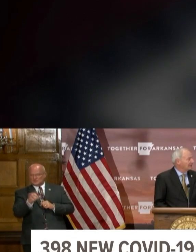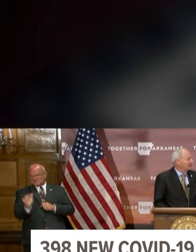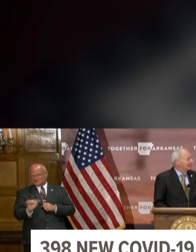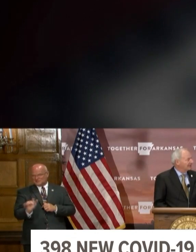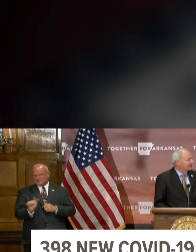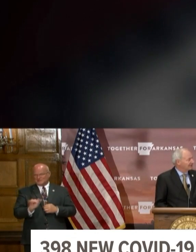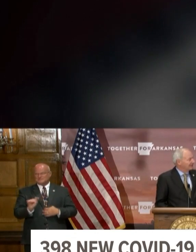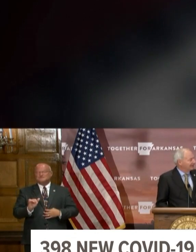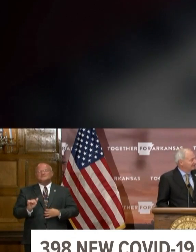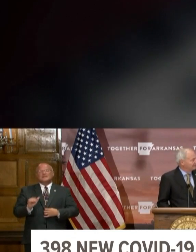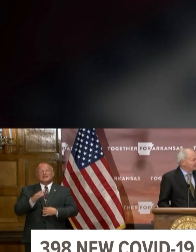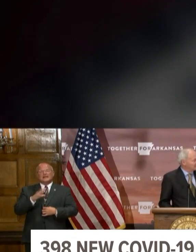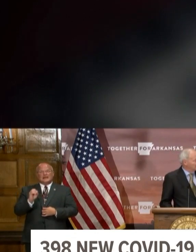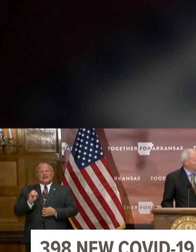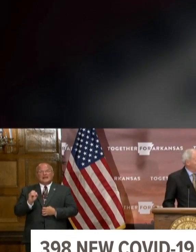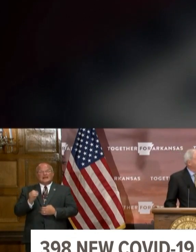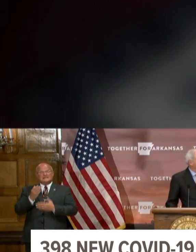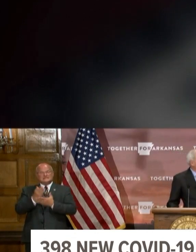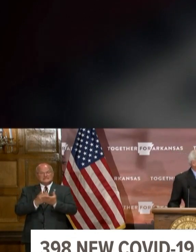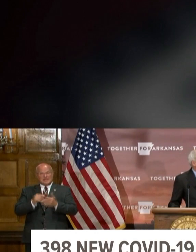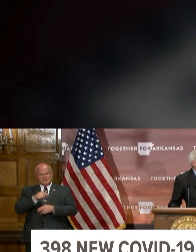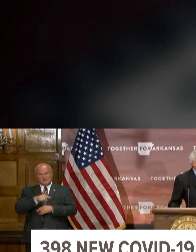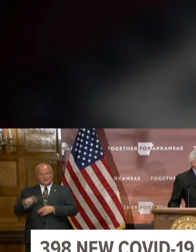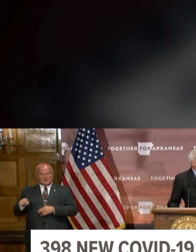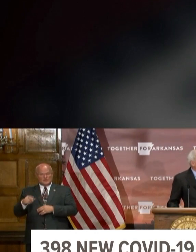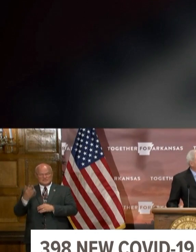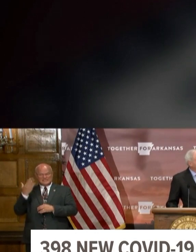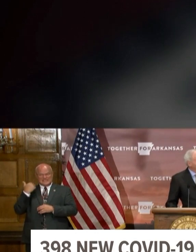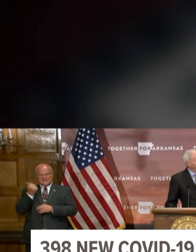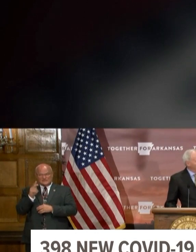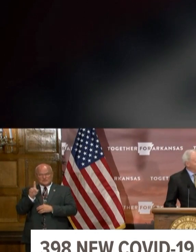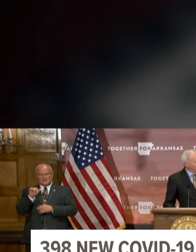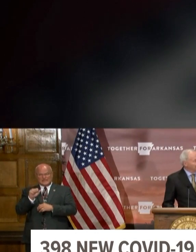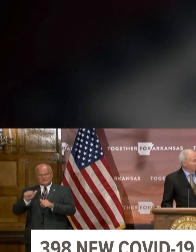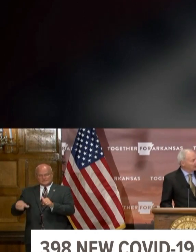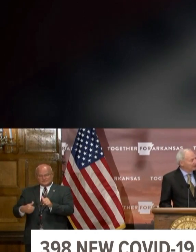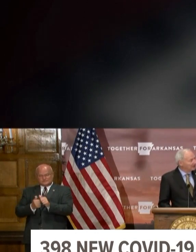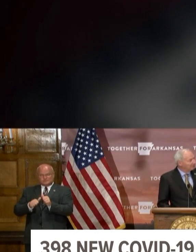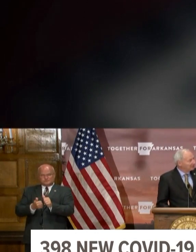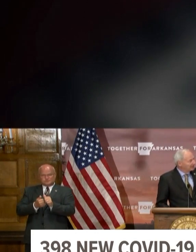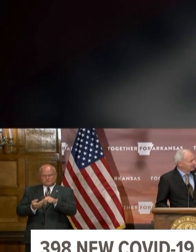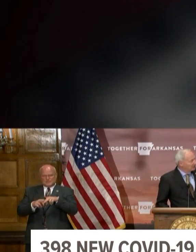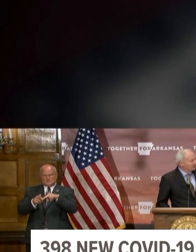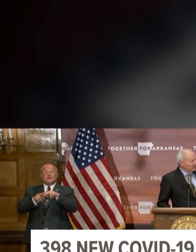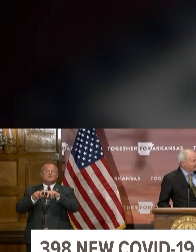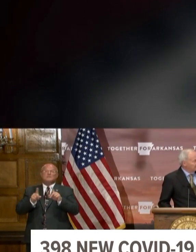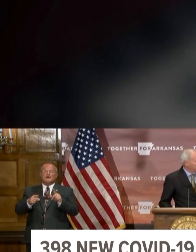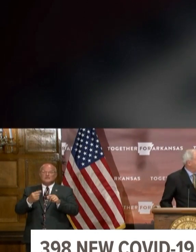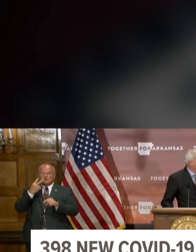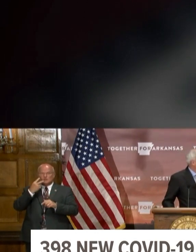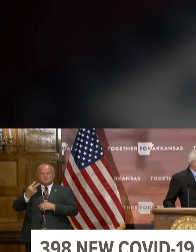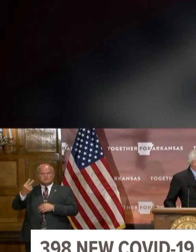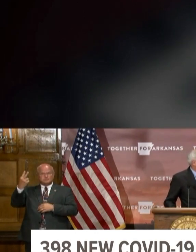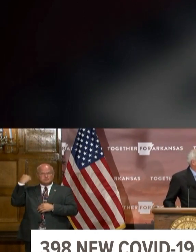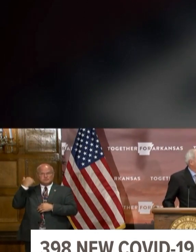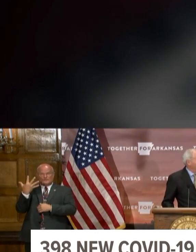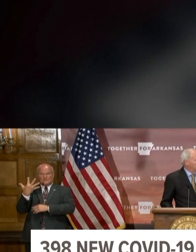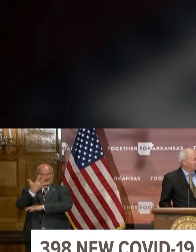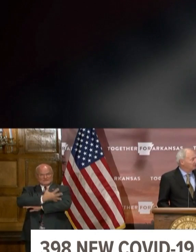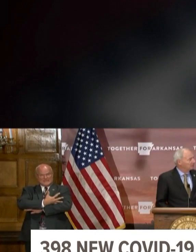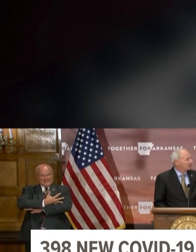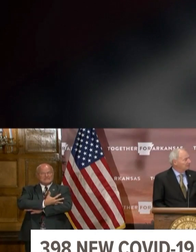Force. And some of those last few days will be filled in, will be going up, but if you look back even 5